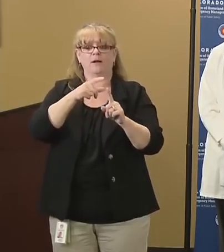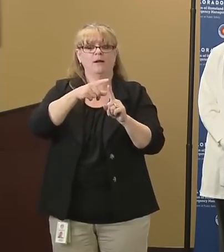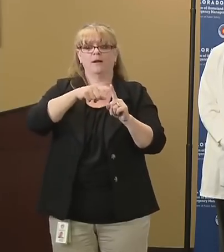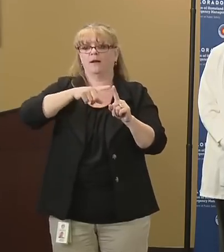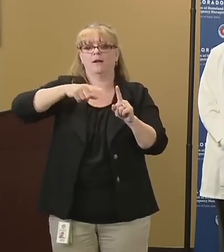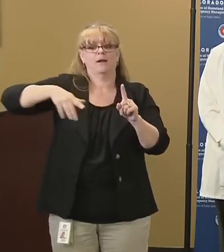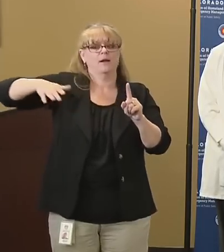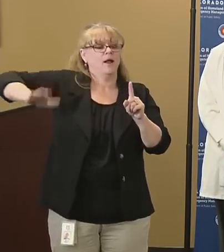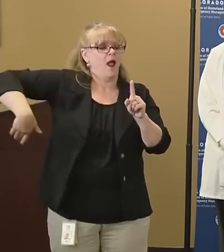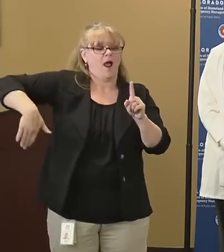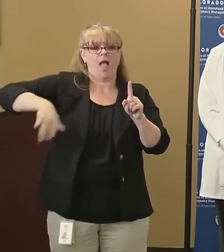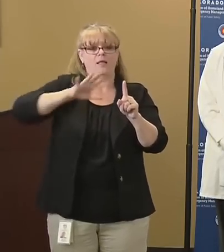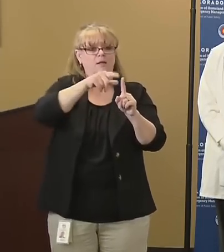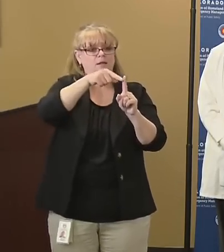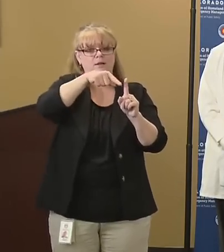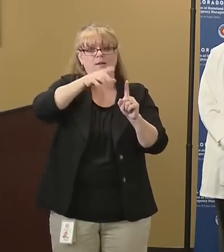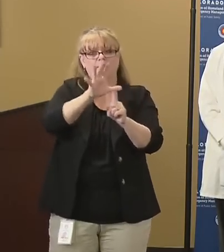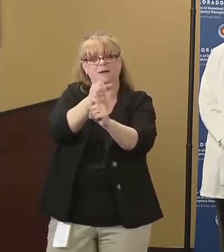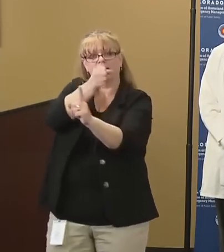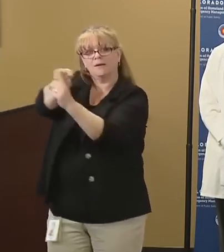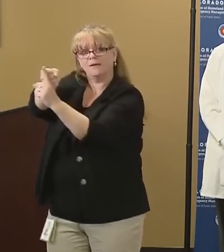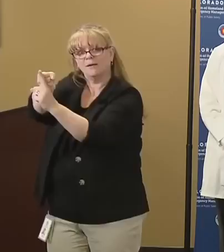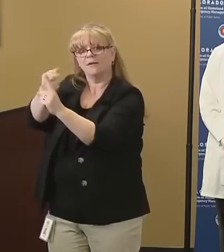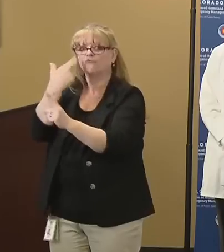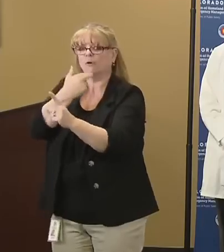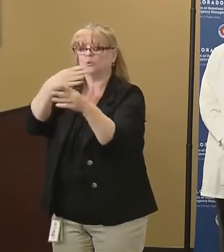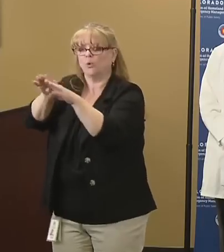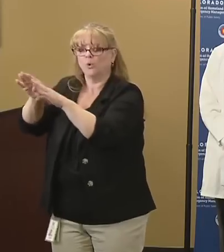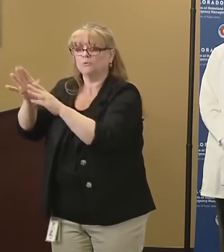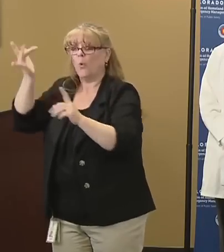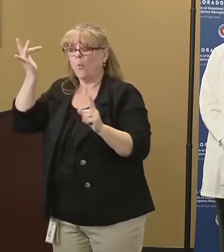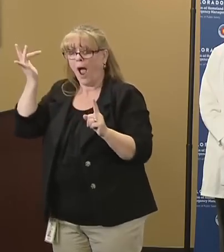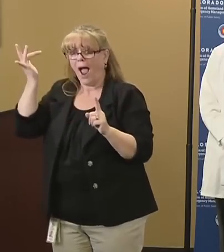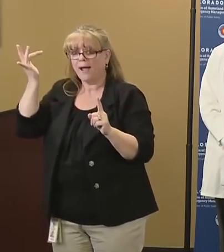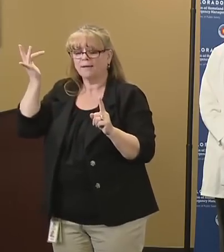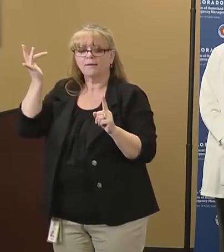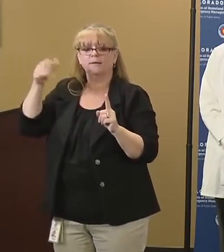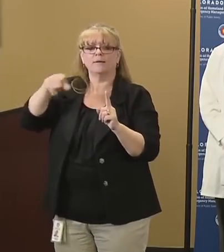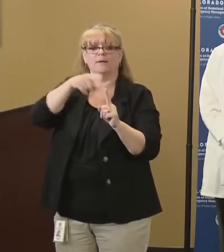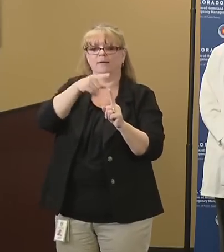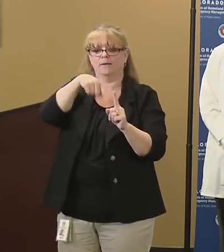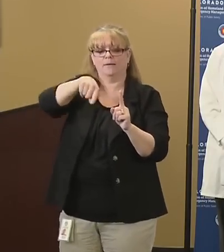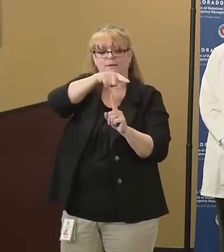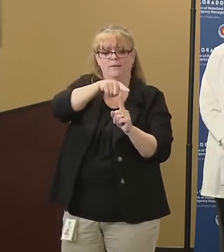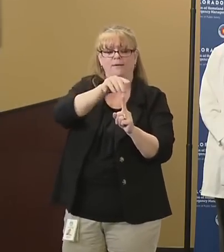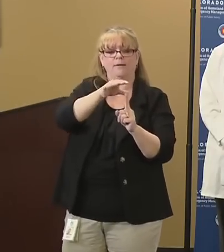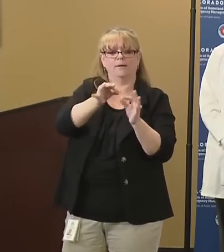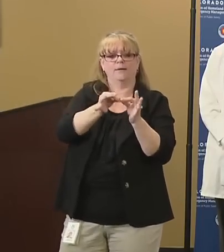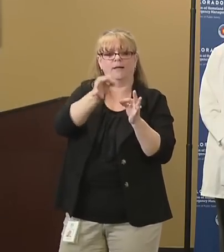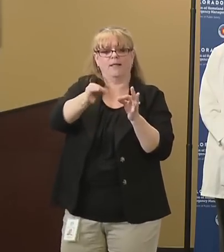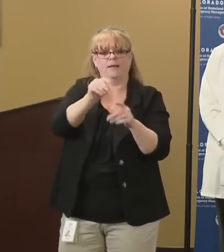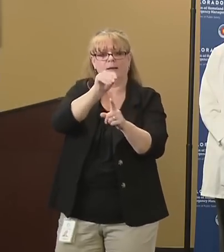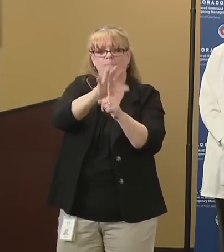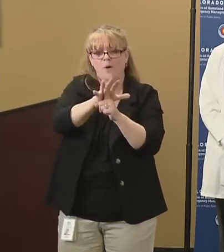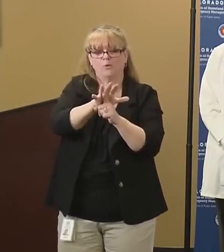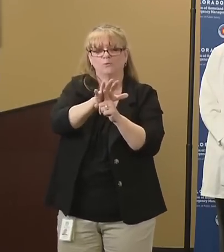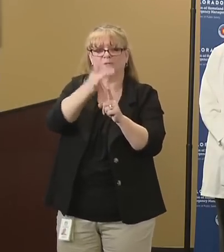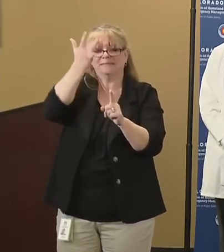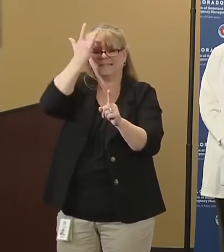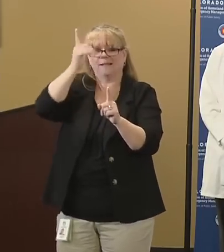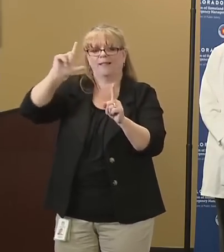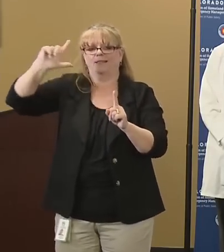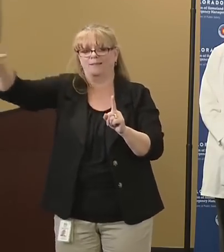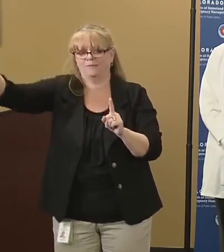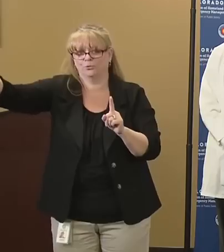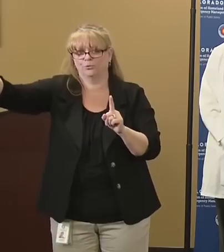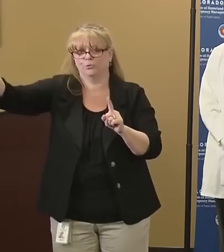Remember, time to detection, 8 days, the average time to hospitalization greater. So we're looking at all these lagging indicators to see